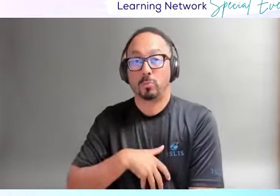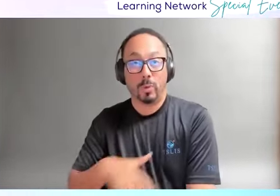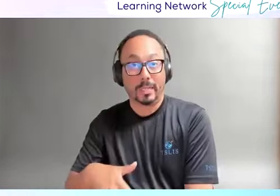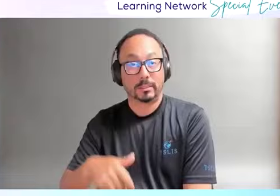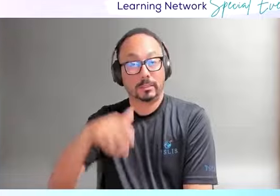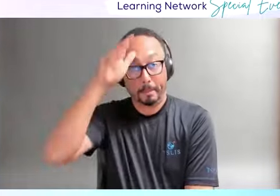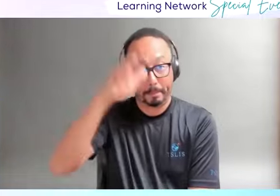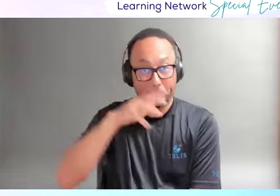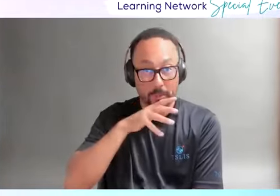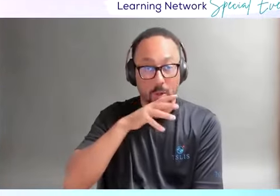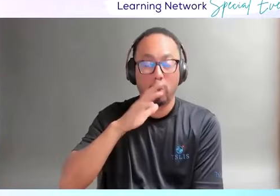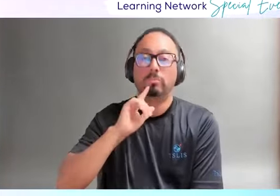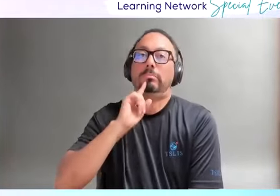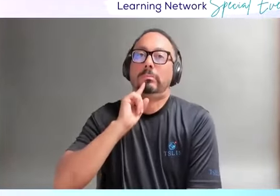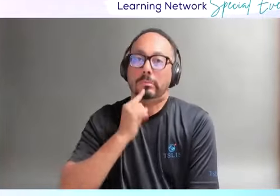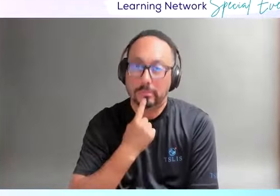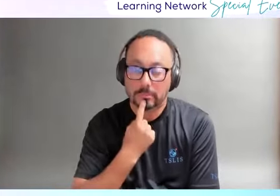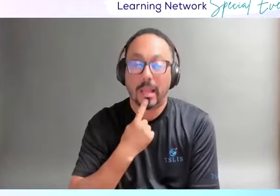serious and needs our special thought and consideration.